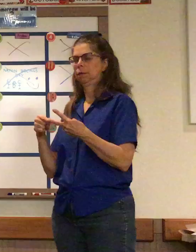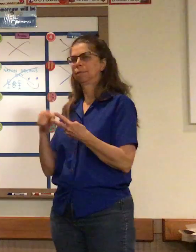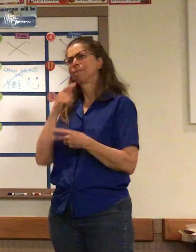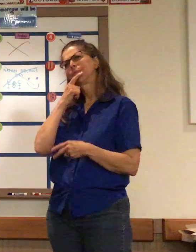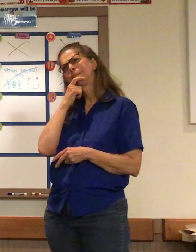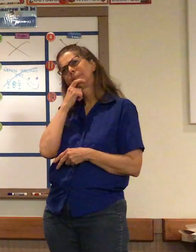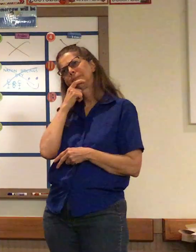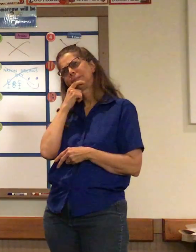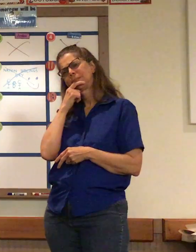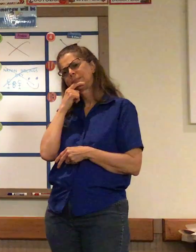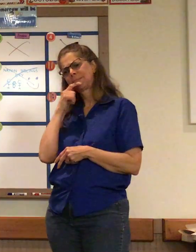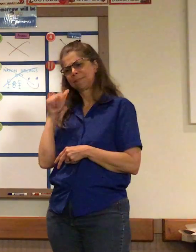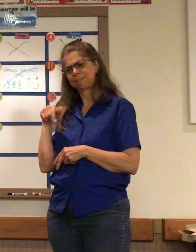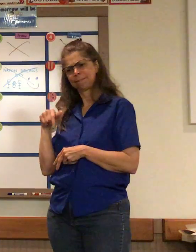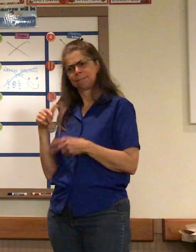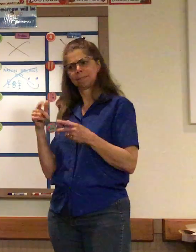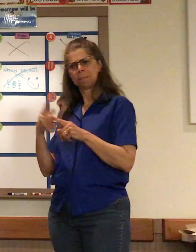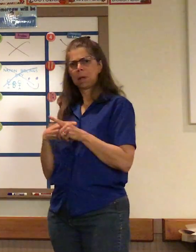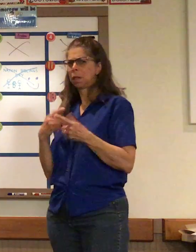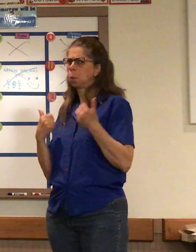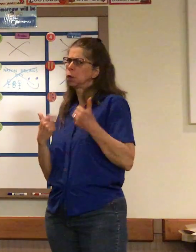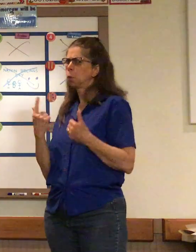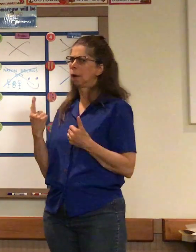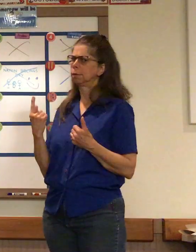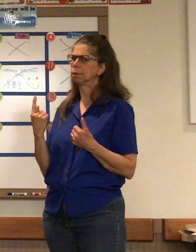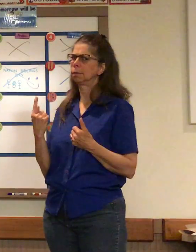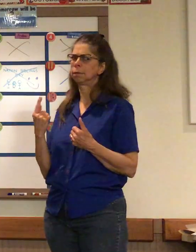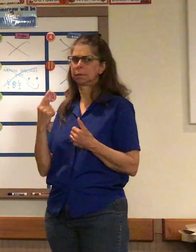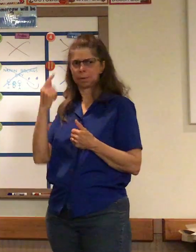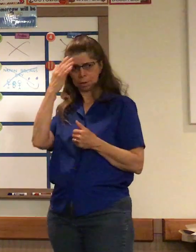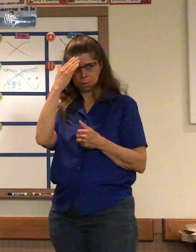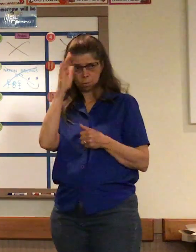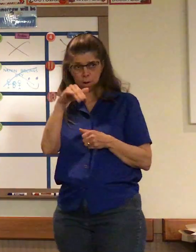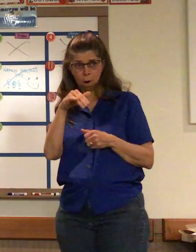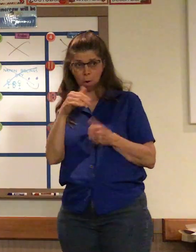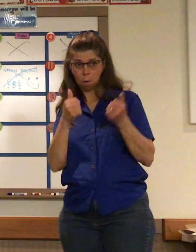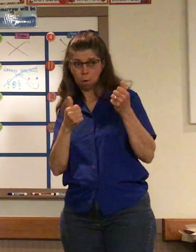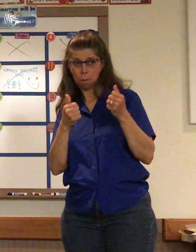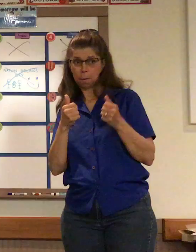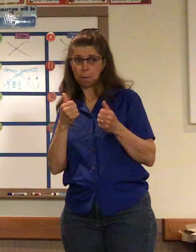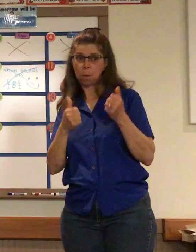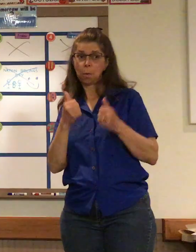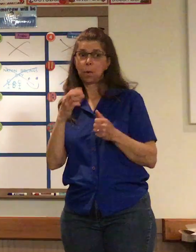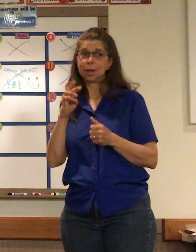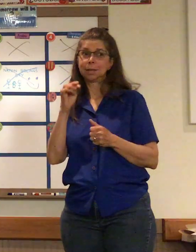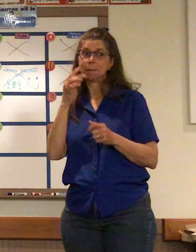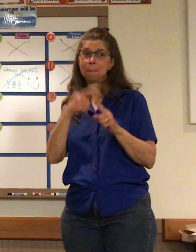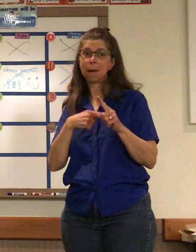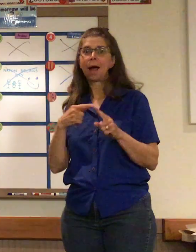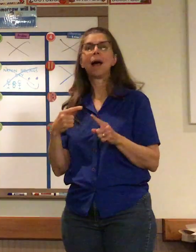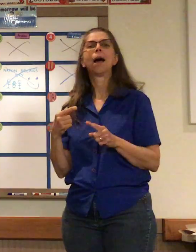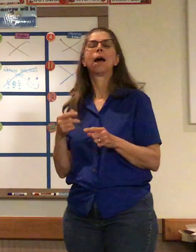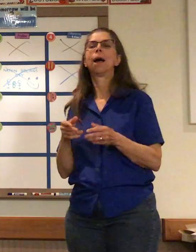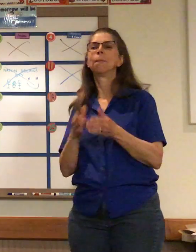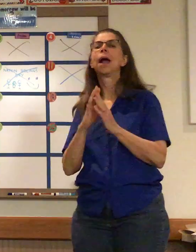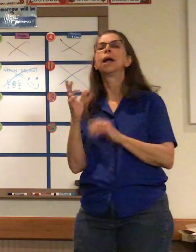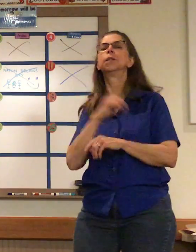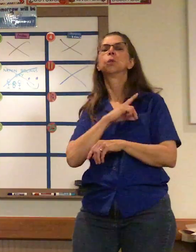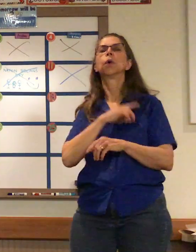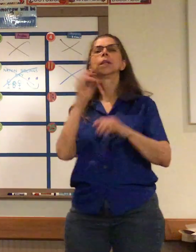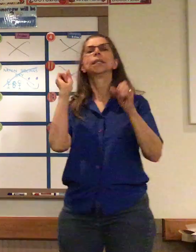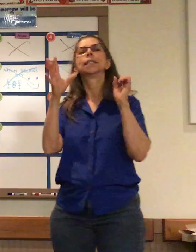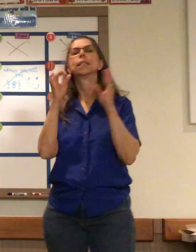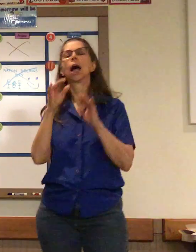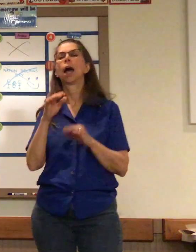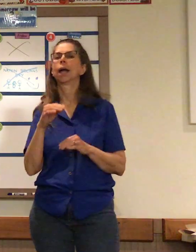figure out what month it is, guys. Do you know what month it is? I'm going to have Dorothy sign it